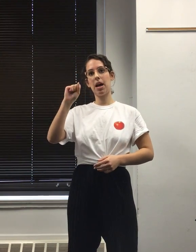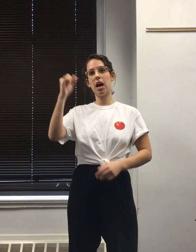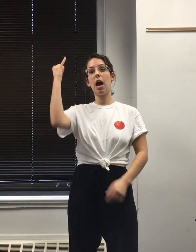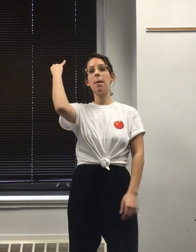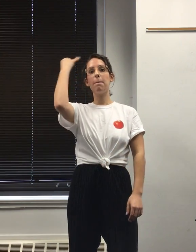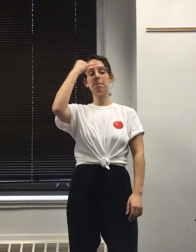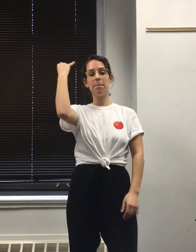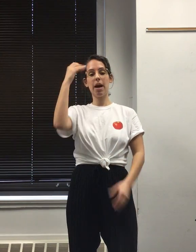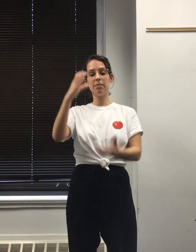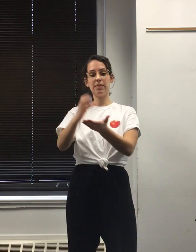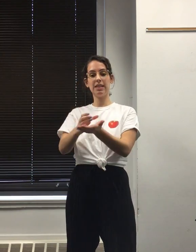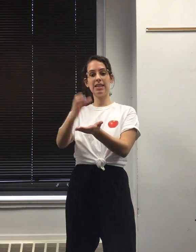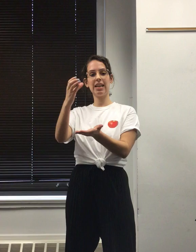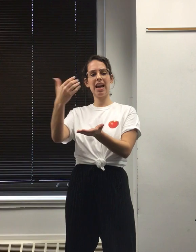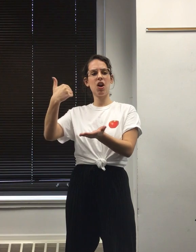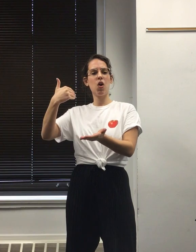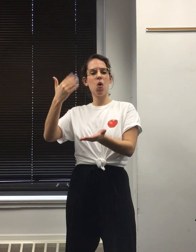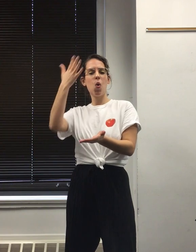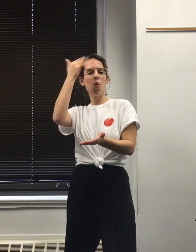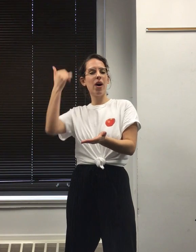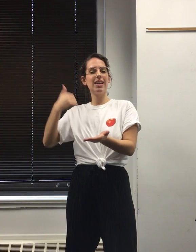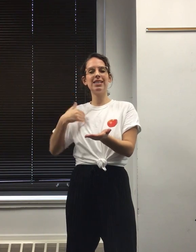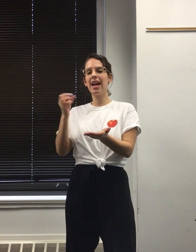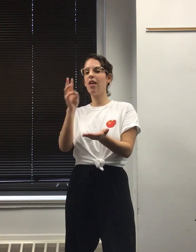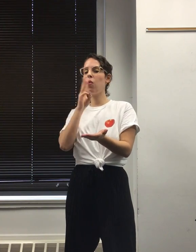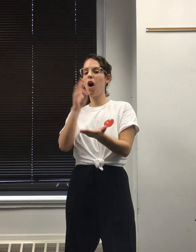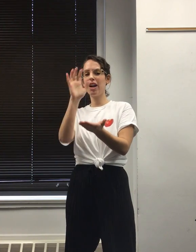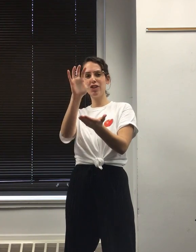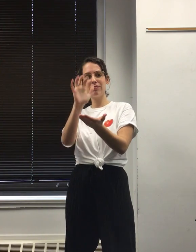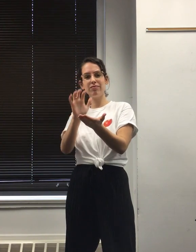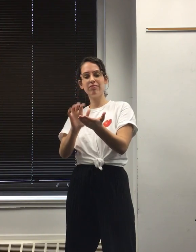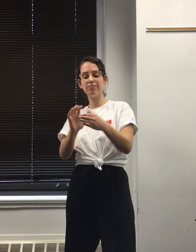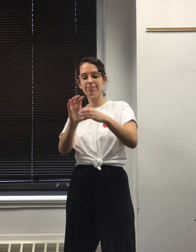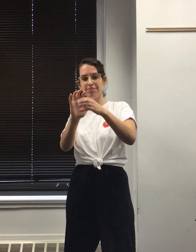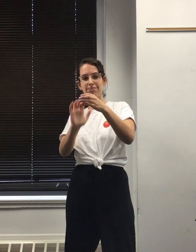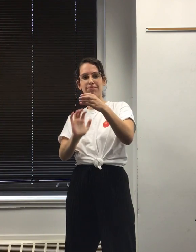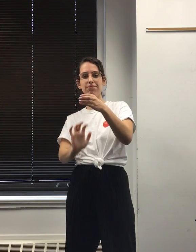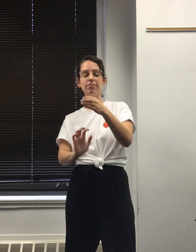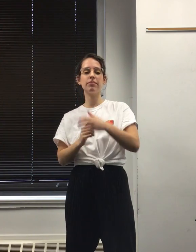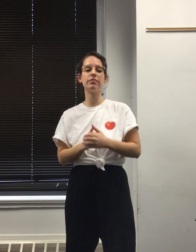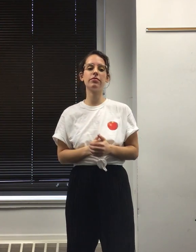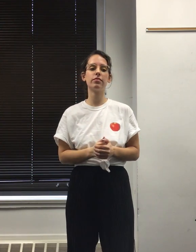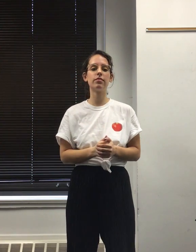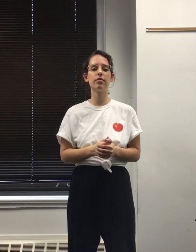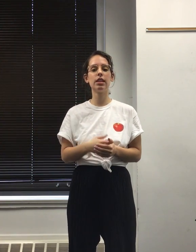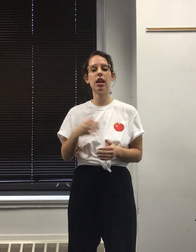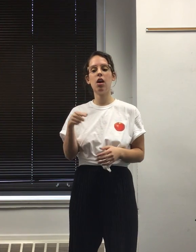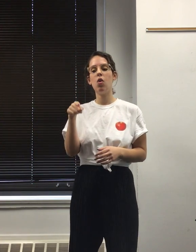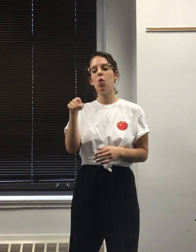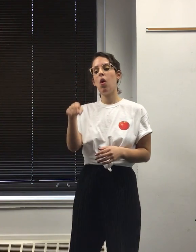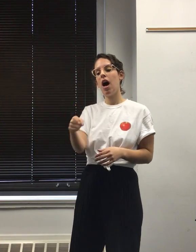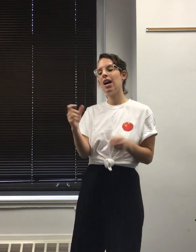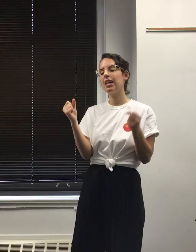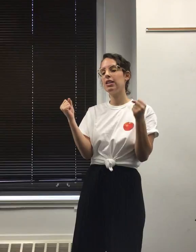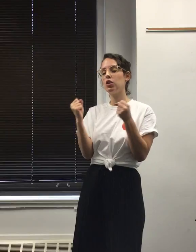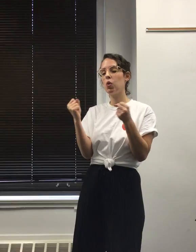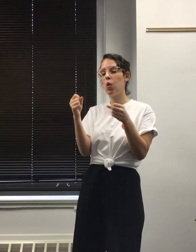of it. Why does this have water on the outside of the Pepsi can? It's like cooler on the inside and warmer on the